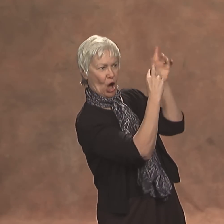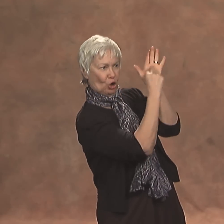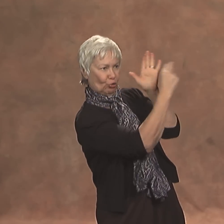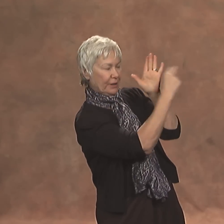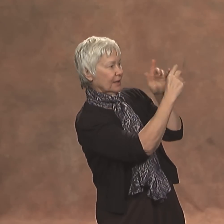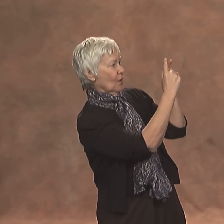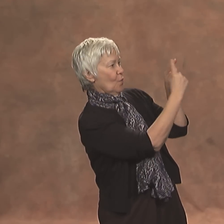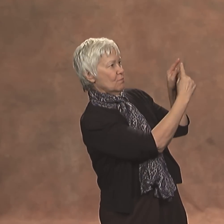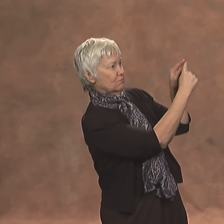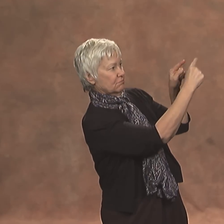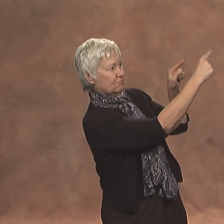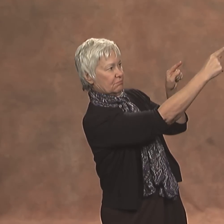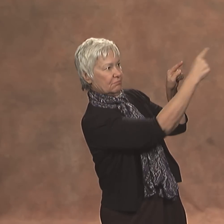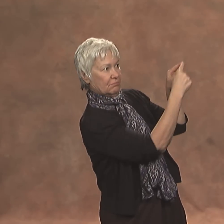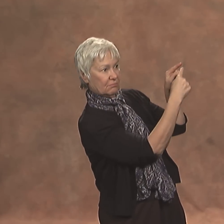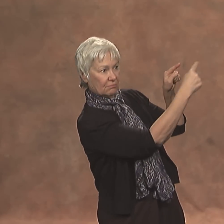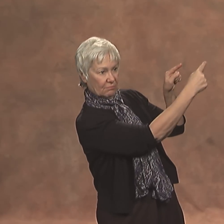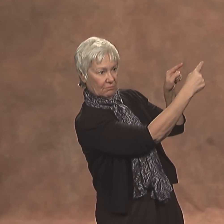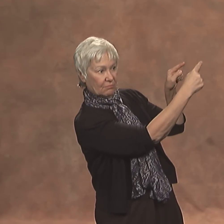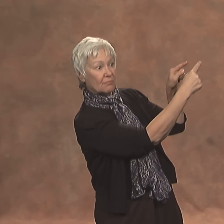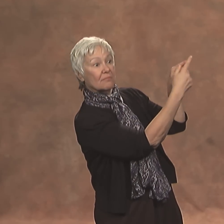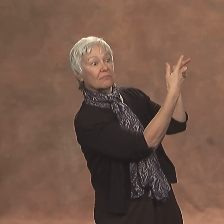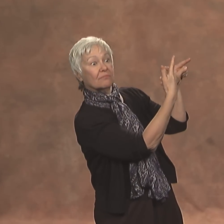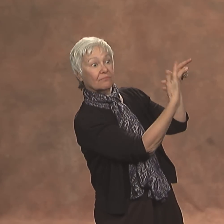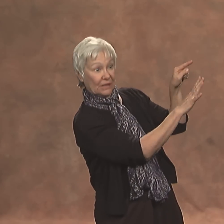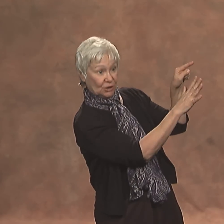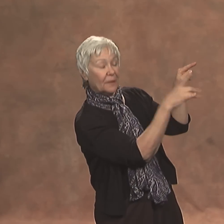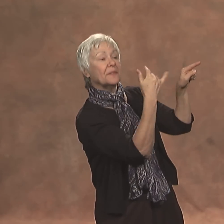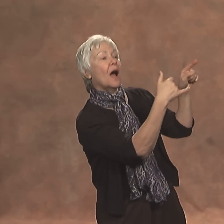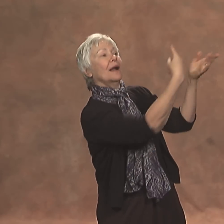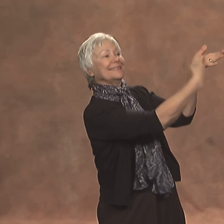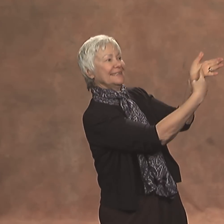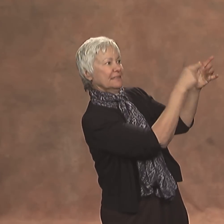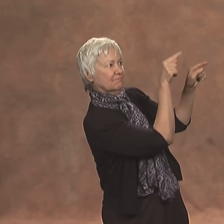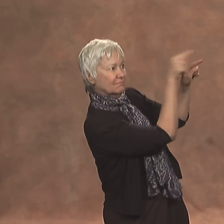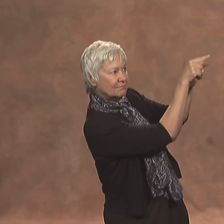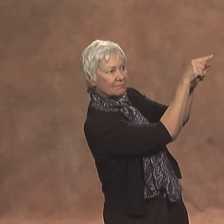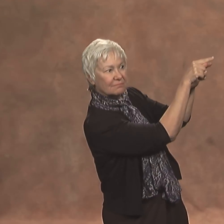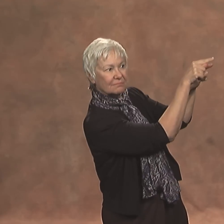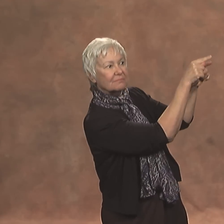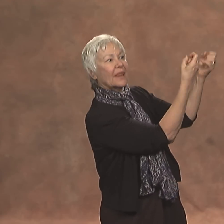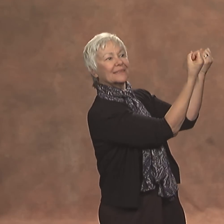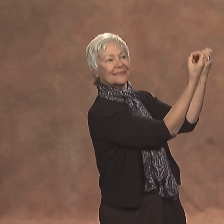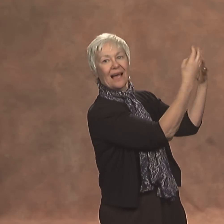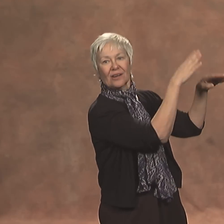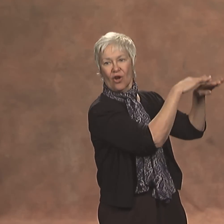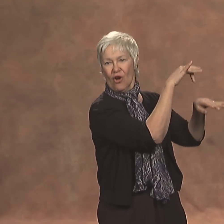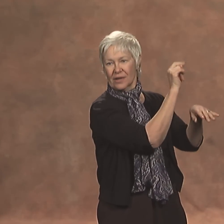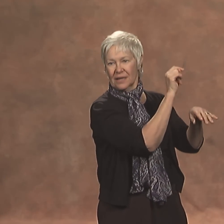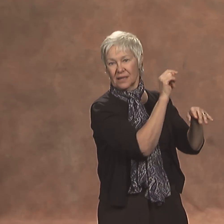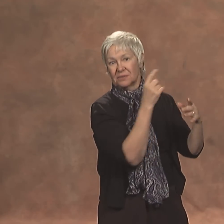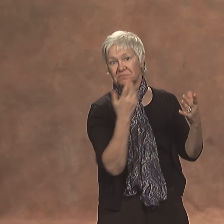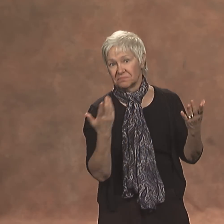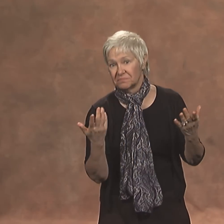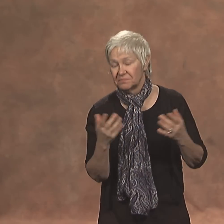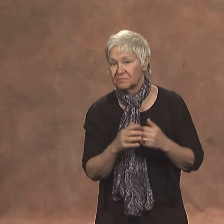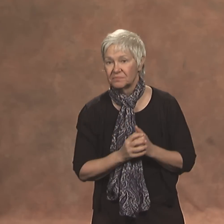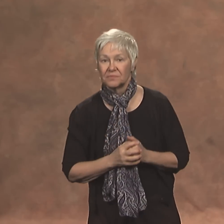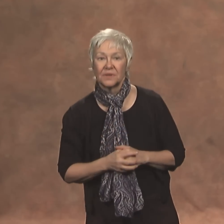They also need time to look at the text before the teacher gives any explanation in terms of what the text is. And